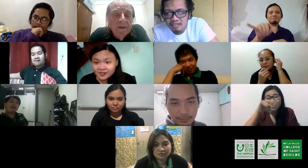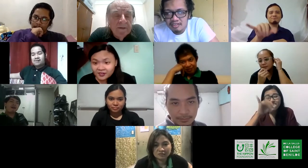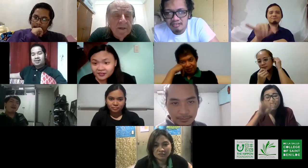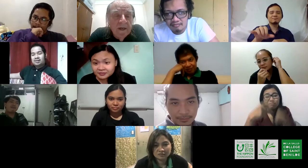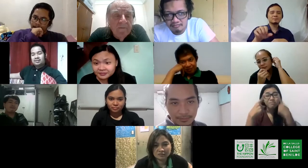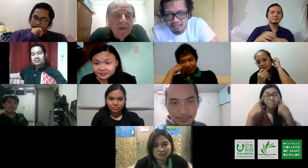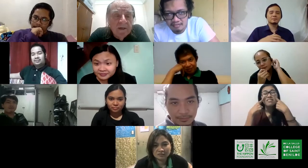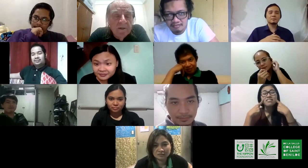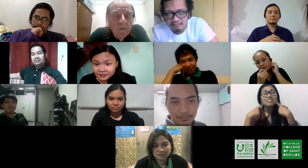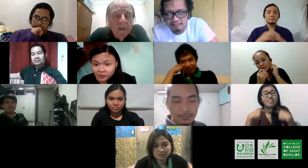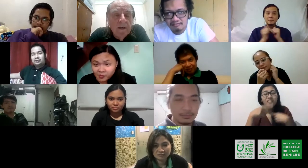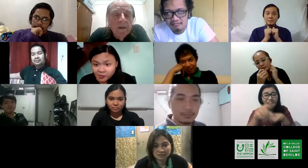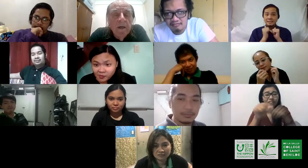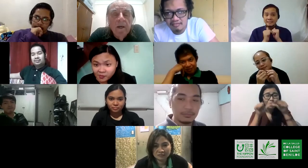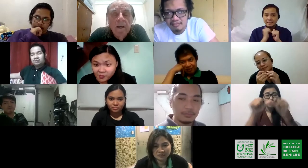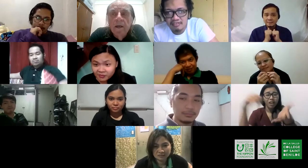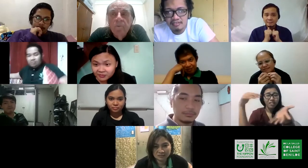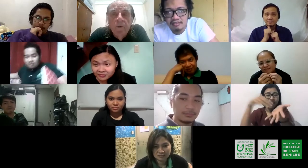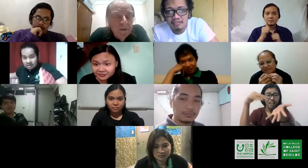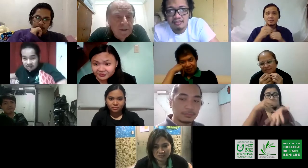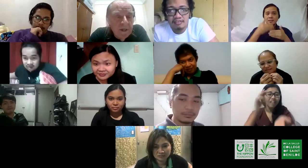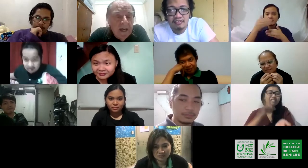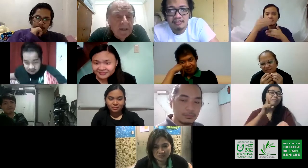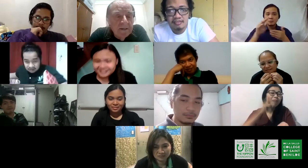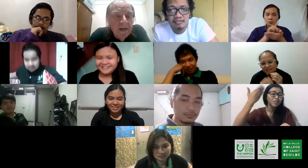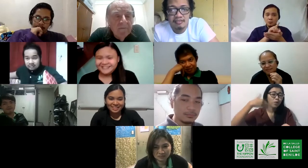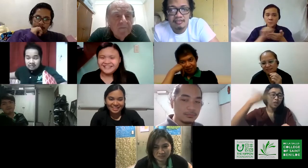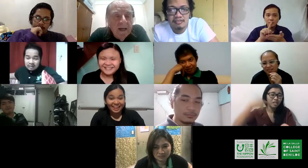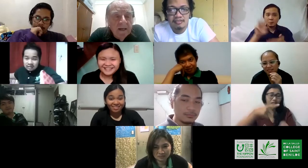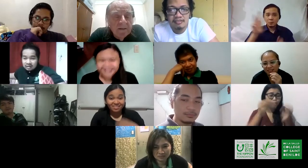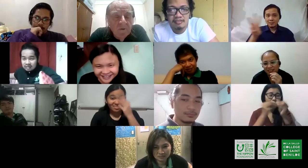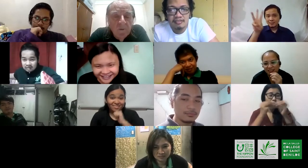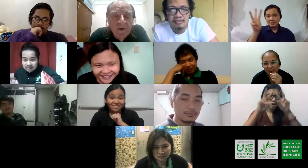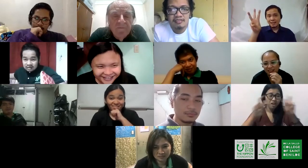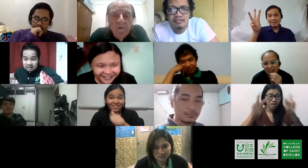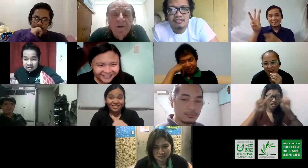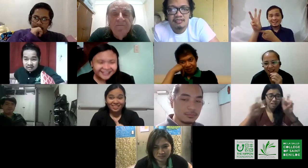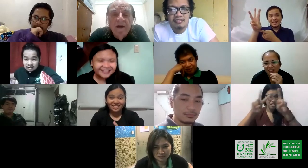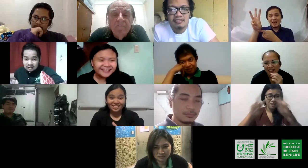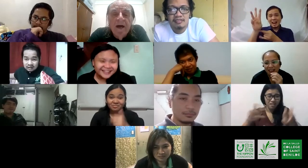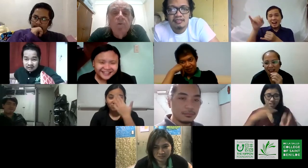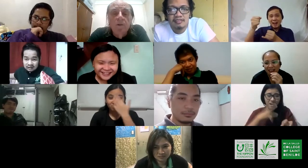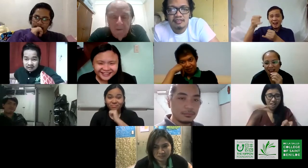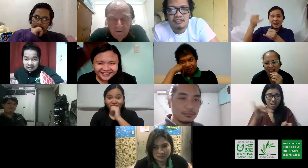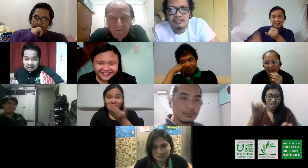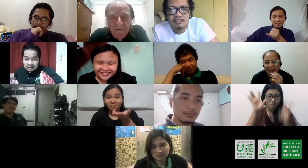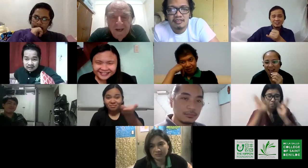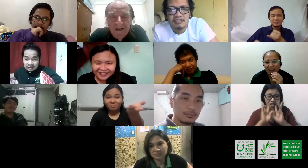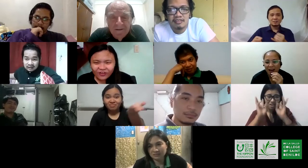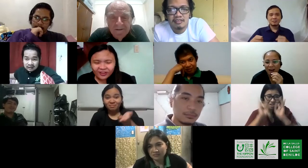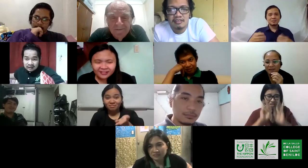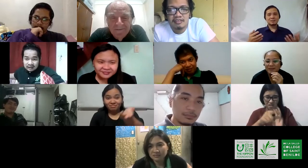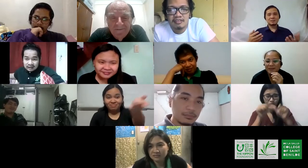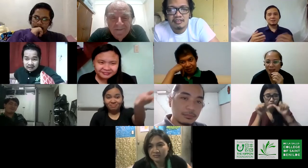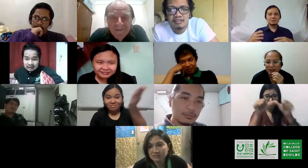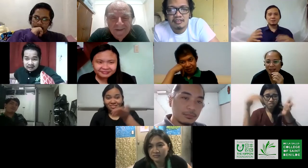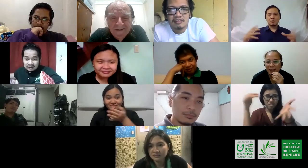on Wednesday of next week, which is the last day of class, it will be 45 hours of